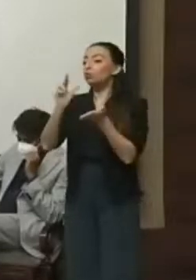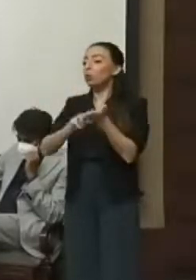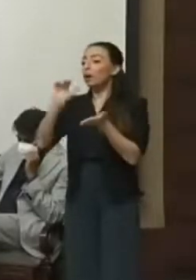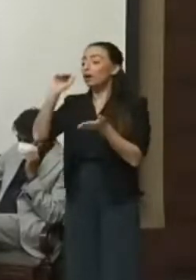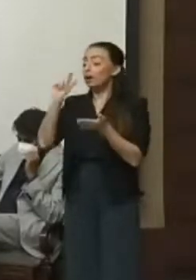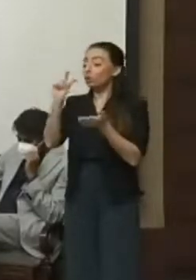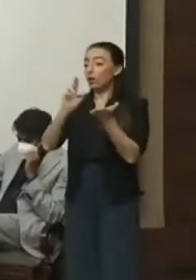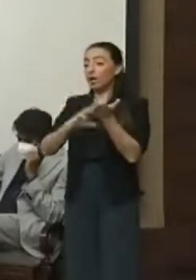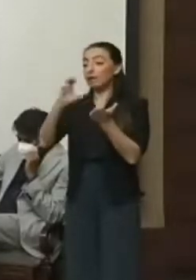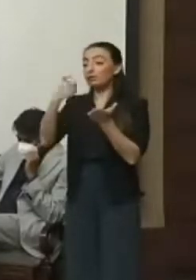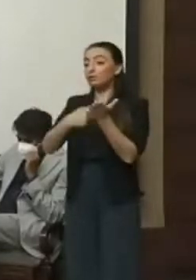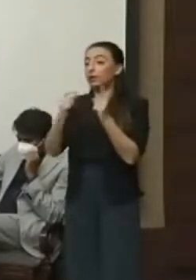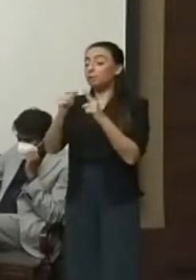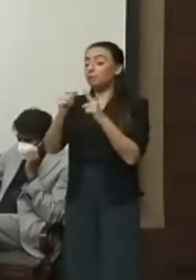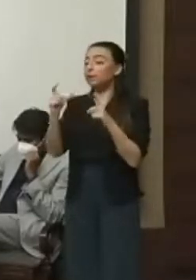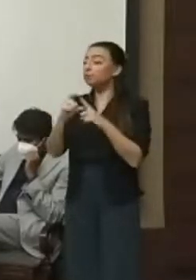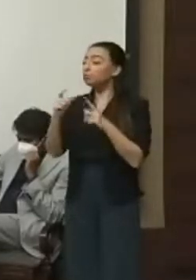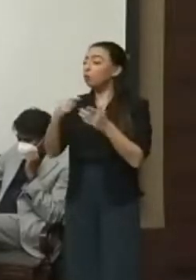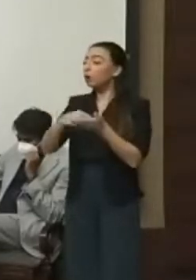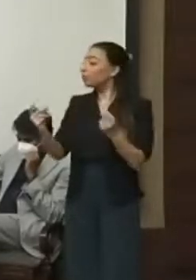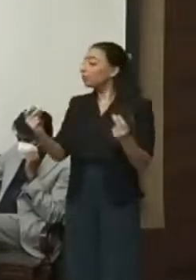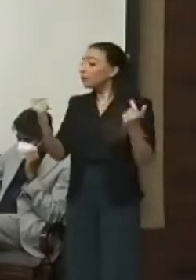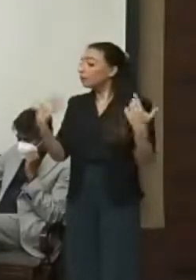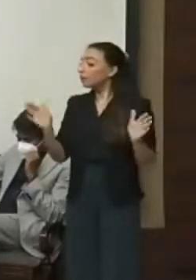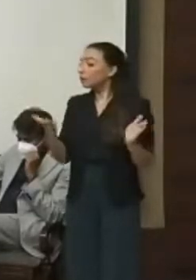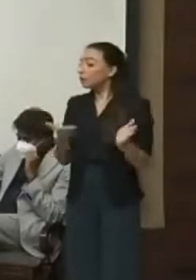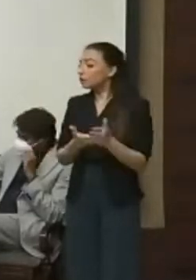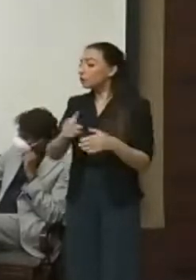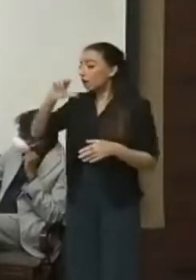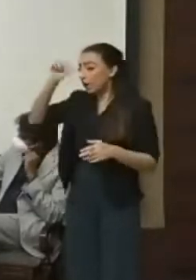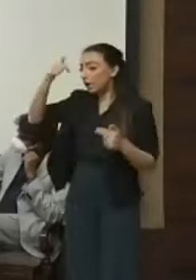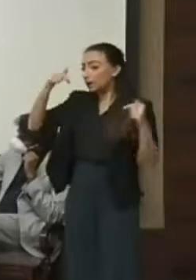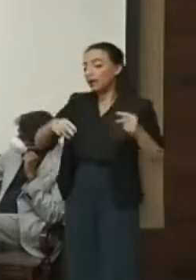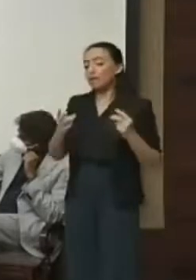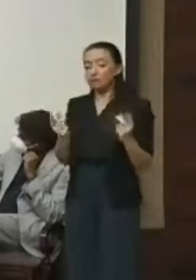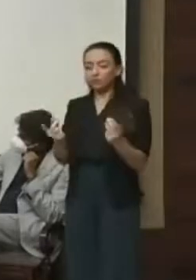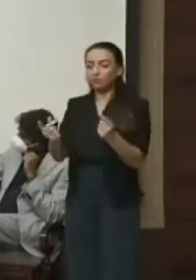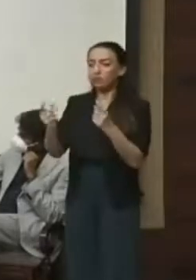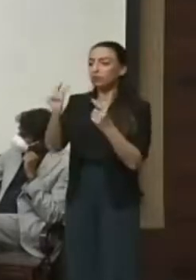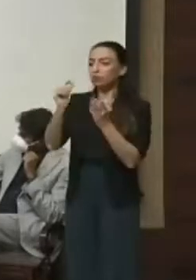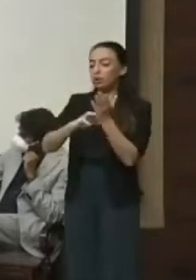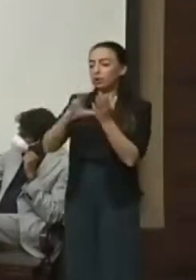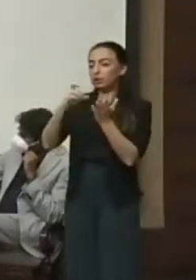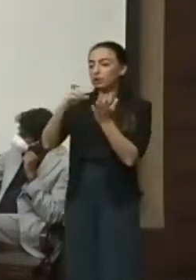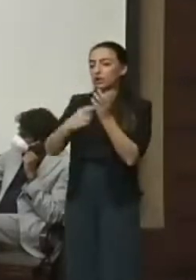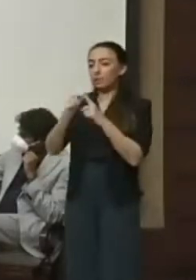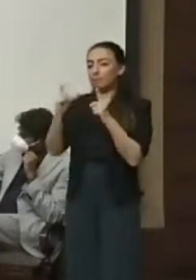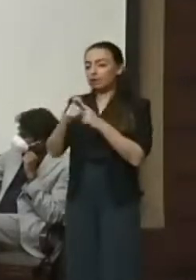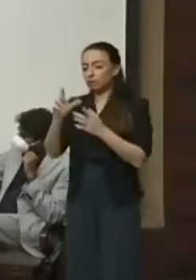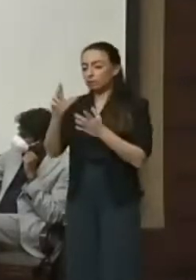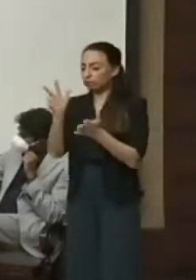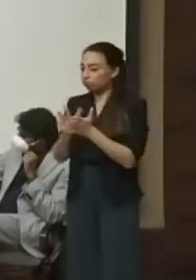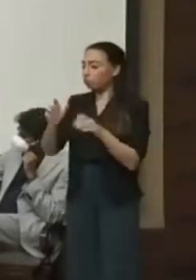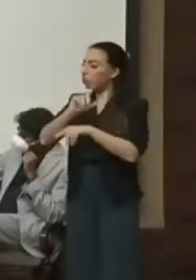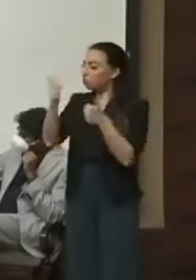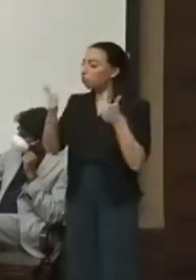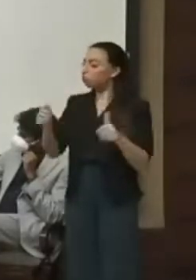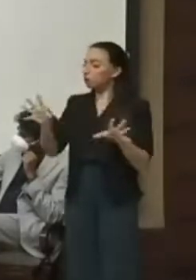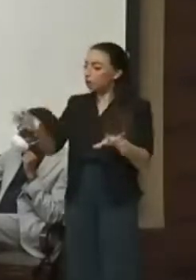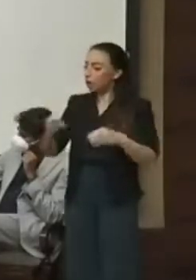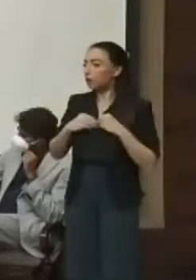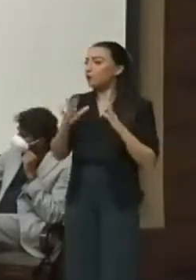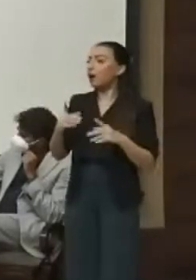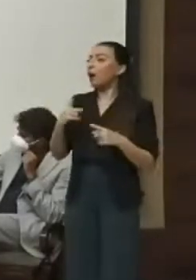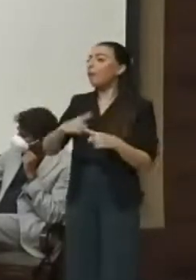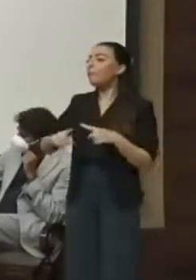Rights of Persons with Disability. India has been very quick to kind of ratify it. But I'd like